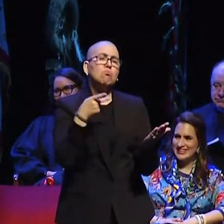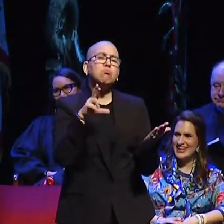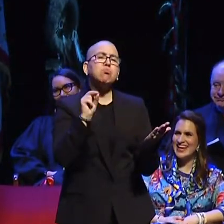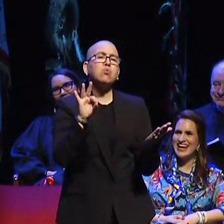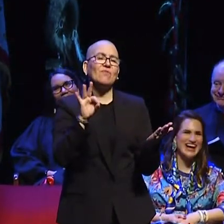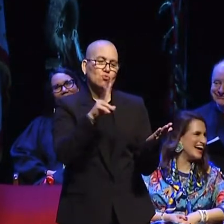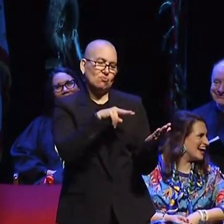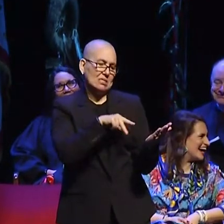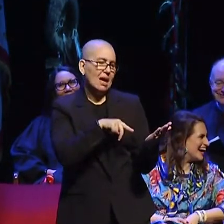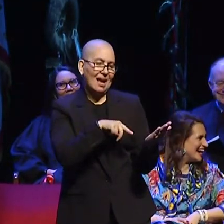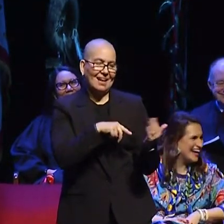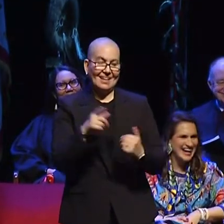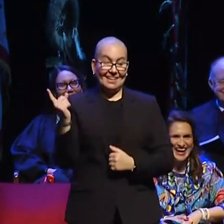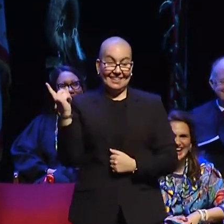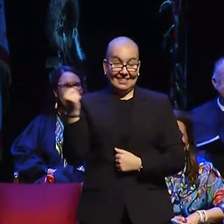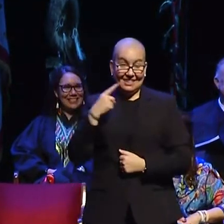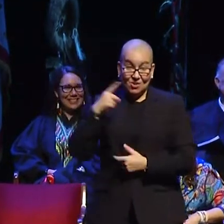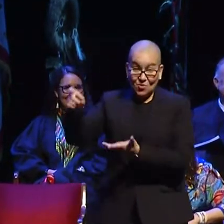good. So no,